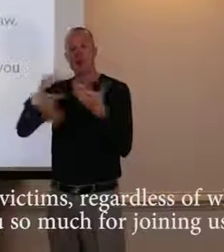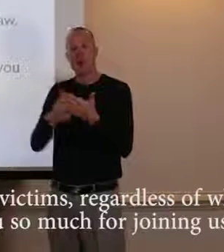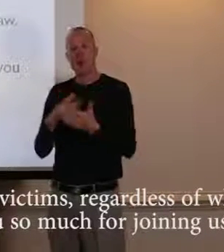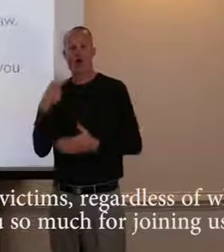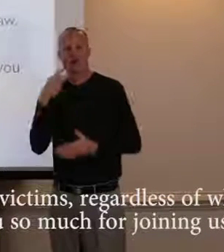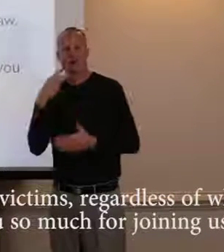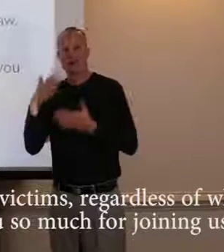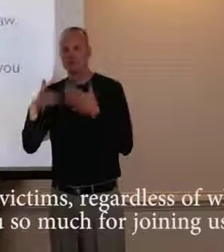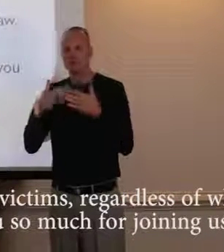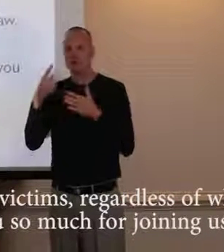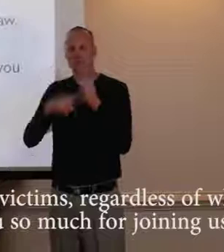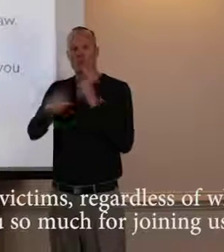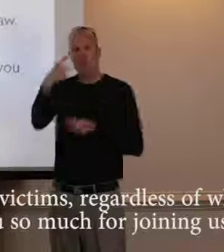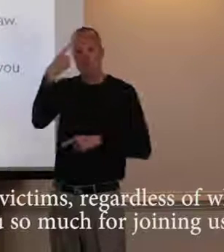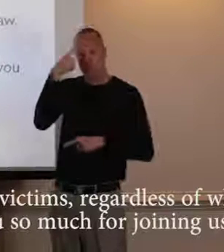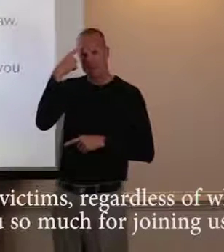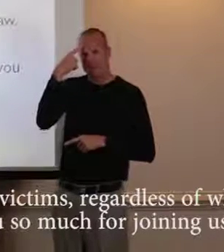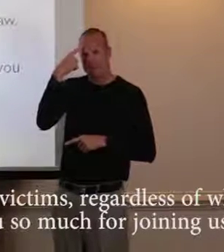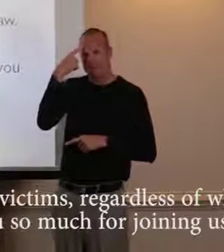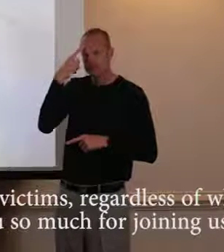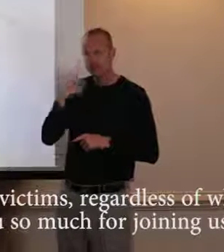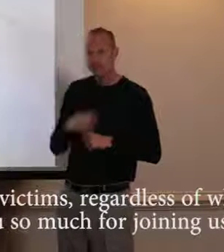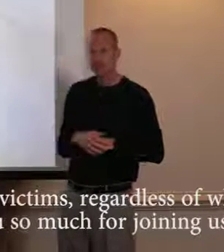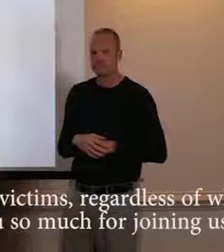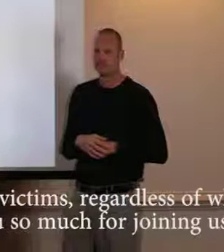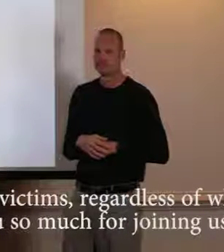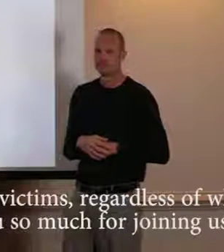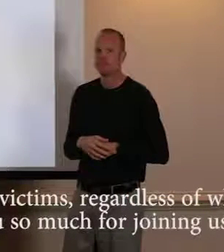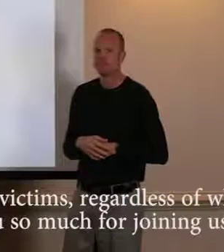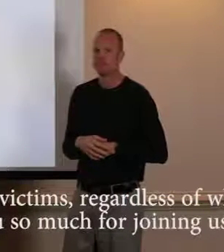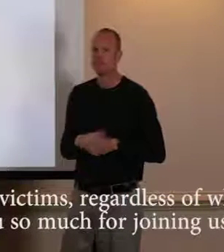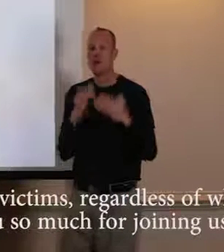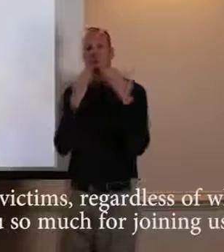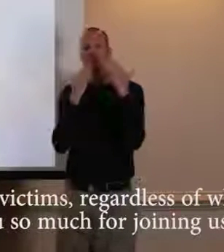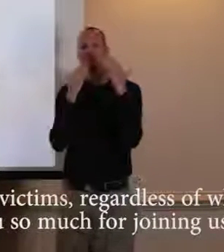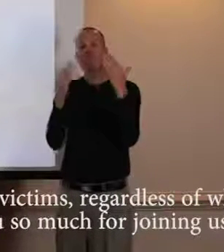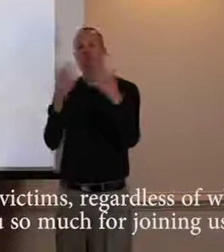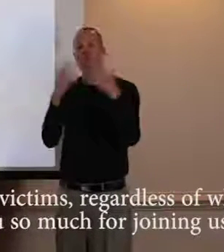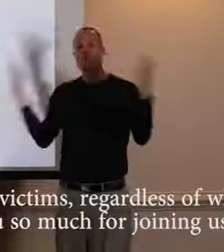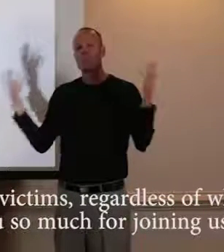We thank you so much for joining us.